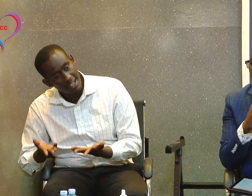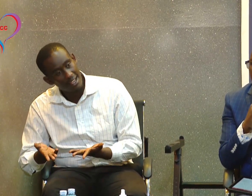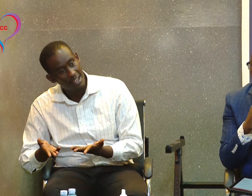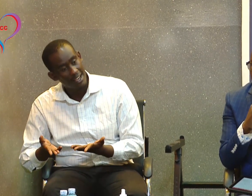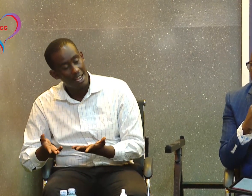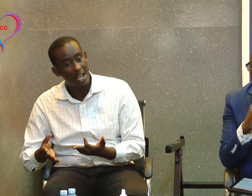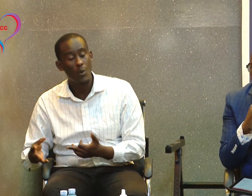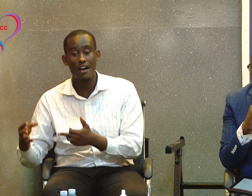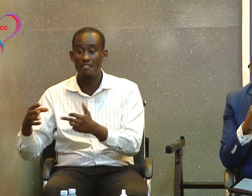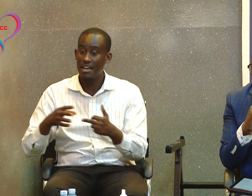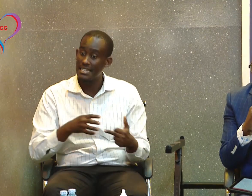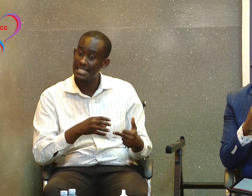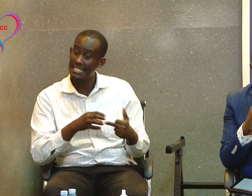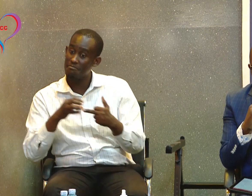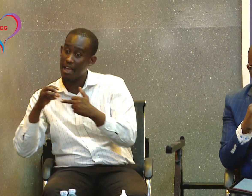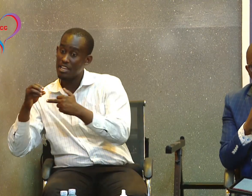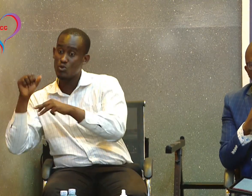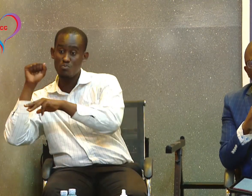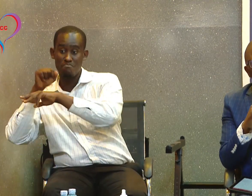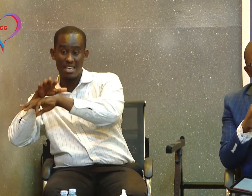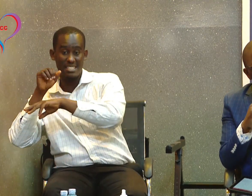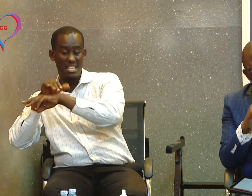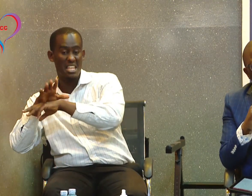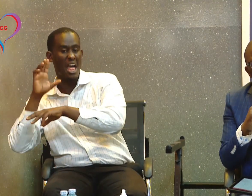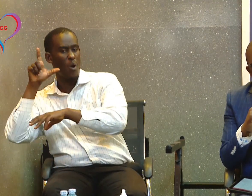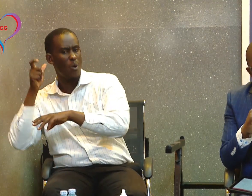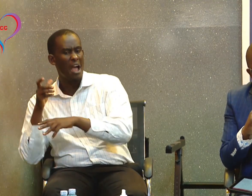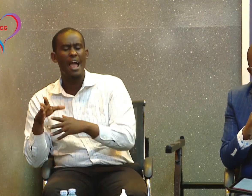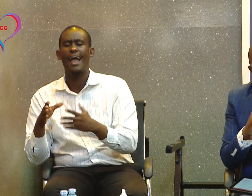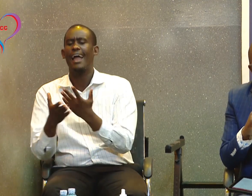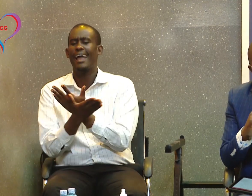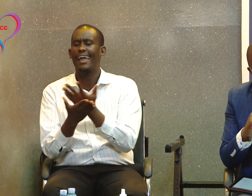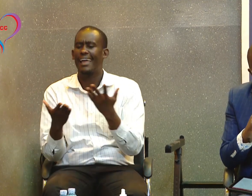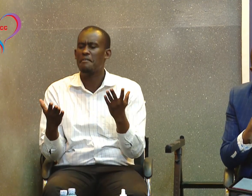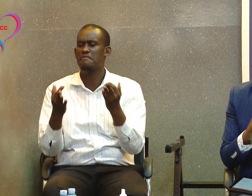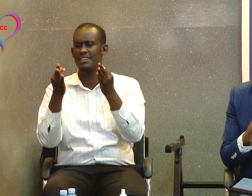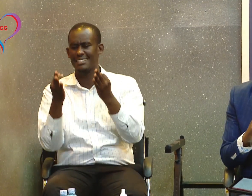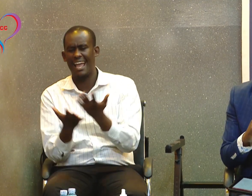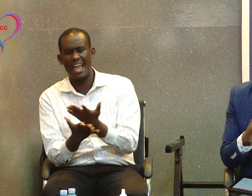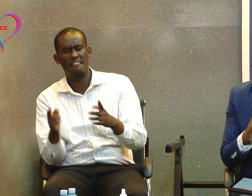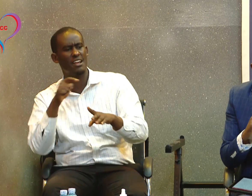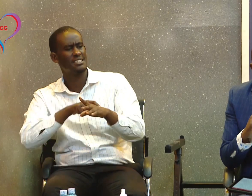We have special messages that come, we put in our radios. Every time we are listening to the word,